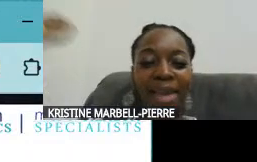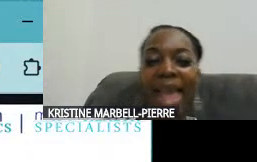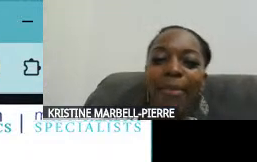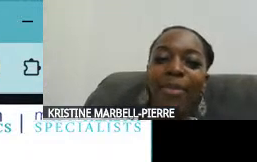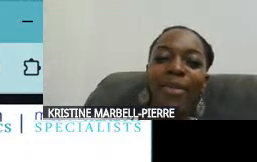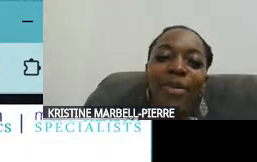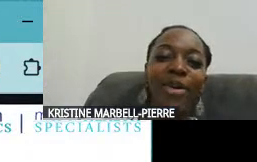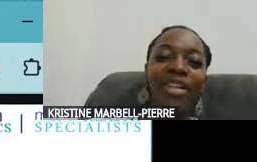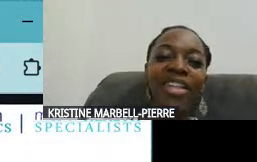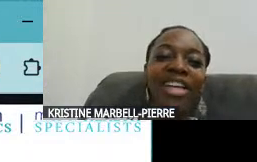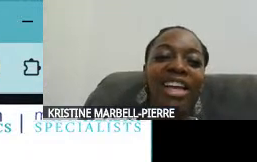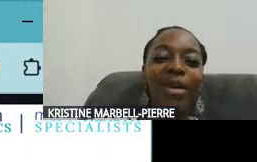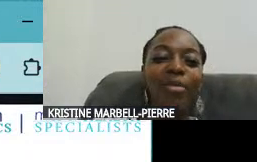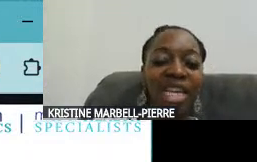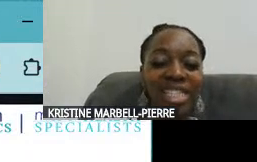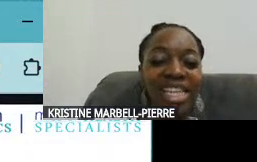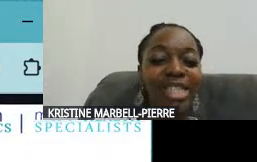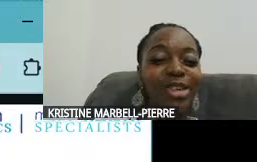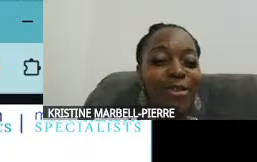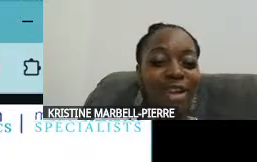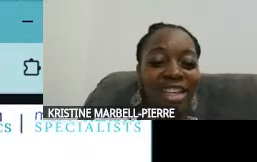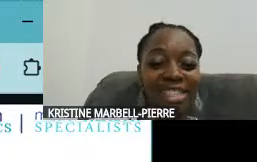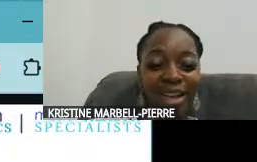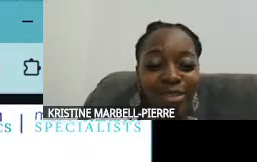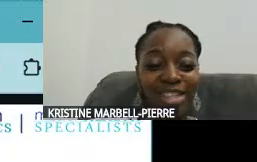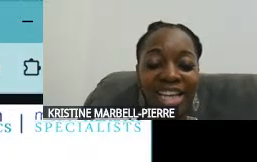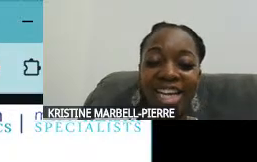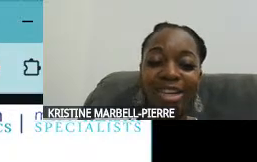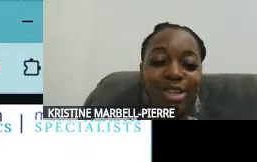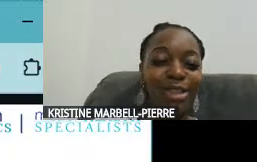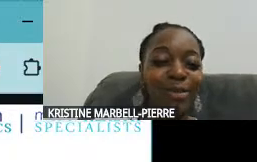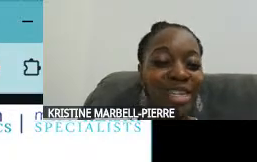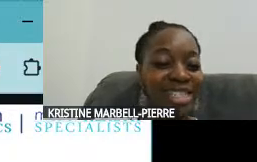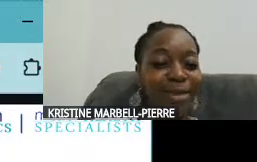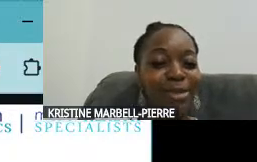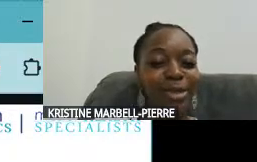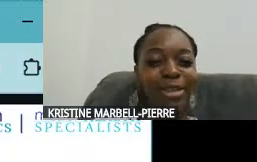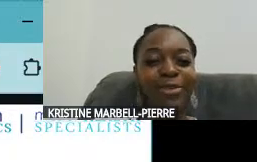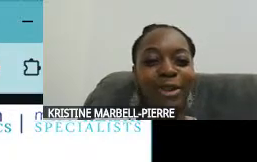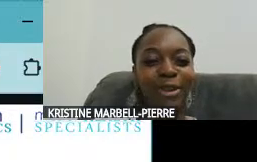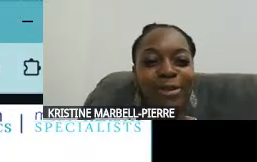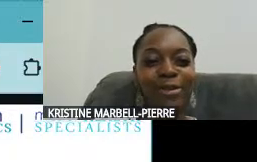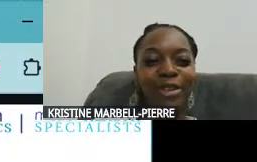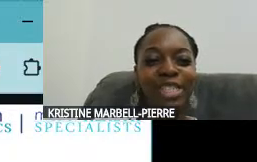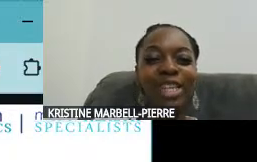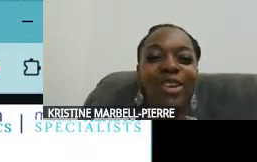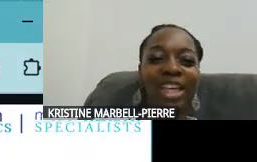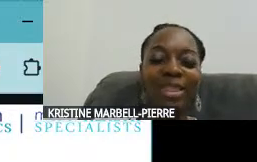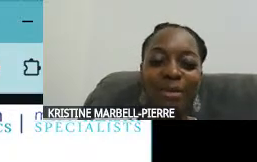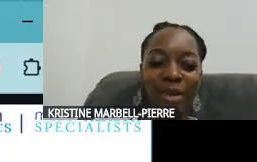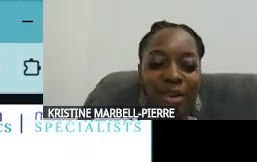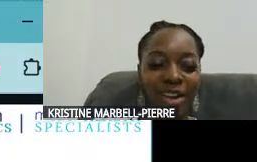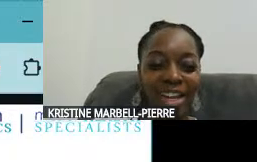am capable. Please, let's do it for ourselves. As adults, nobody is coming to do it for you. So